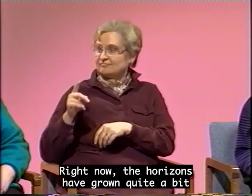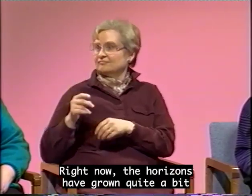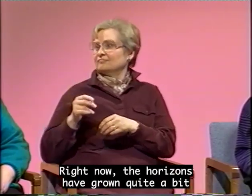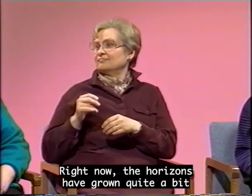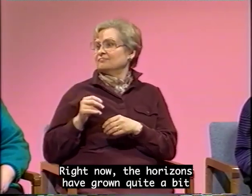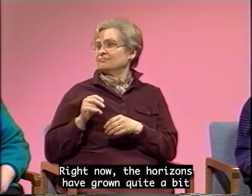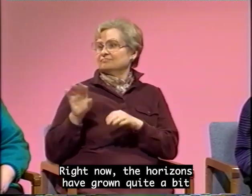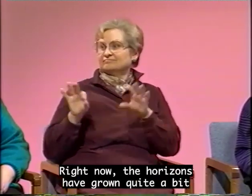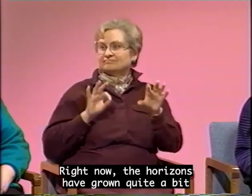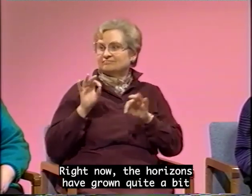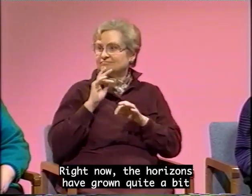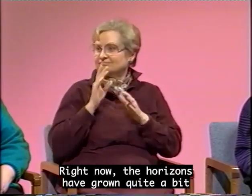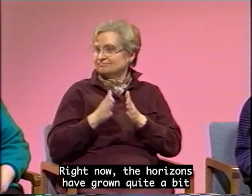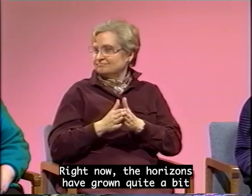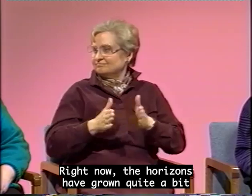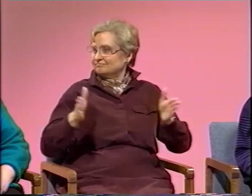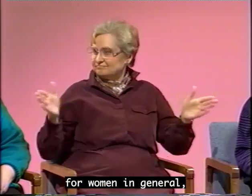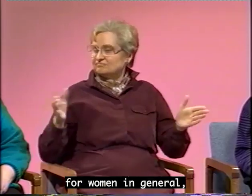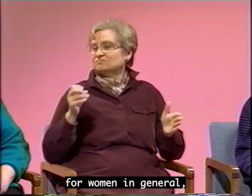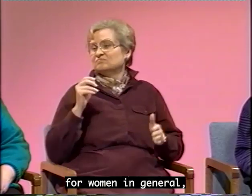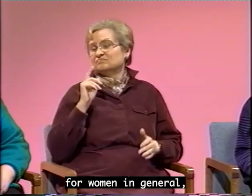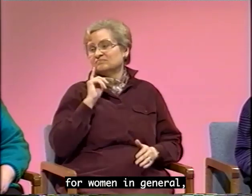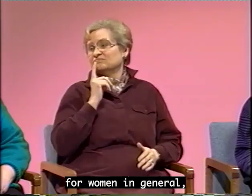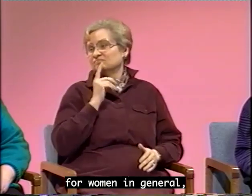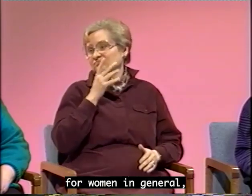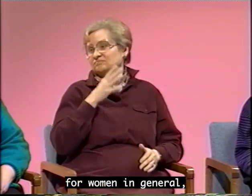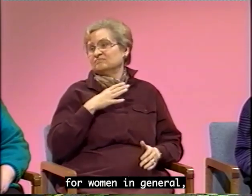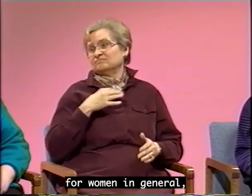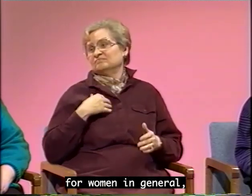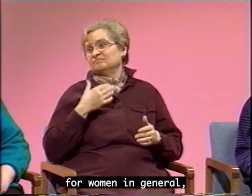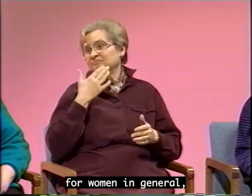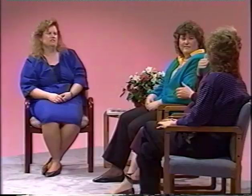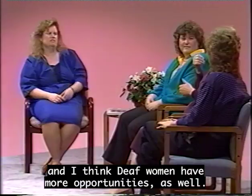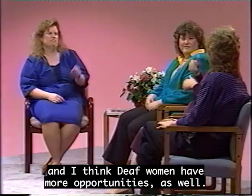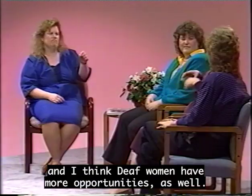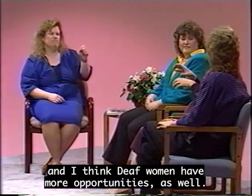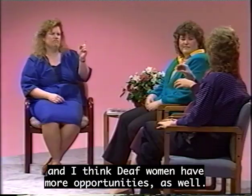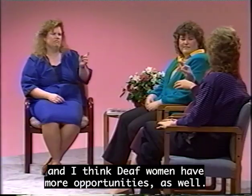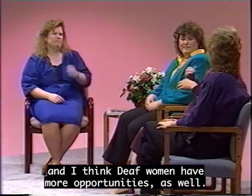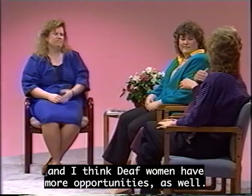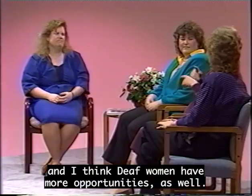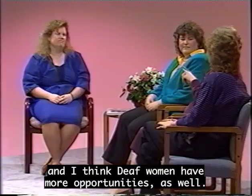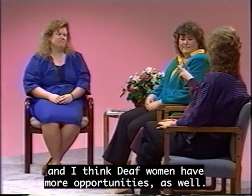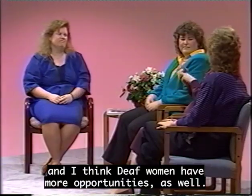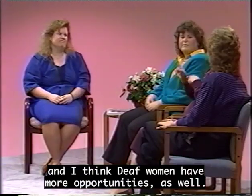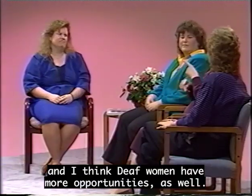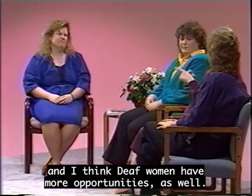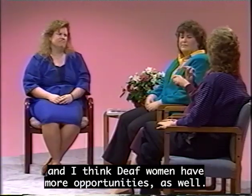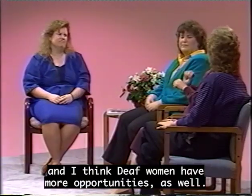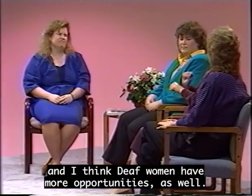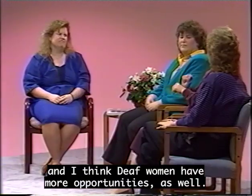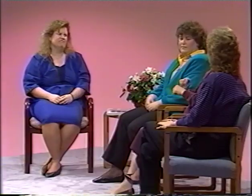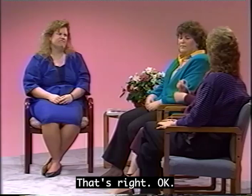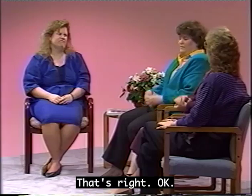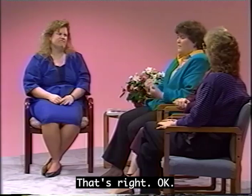the horizons have grown quite a bit for women in general, and I think deaf women have more opportunities as well. That's